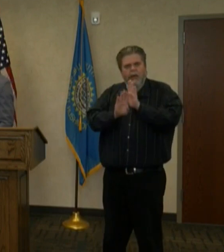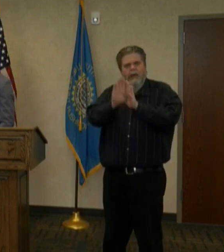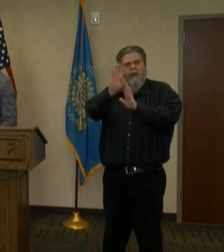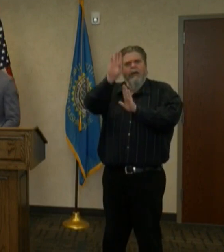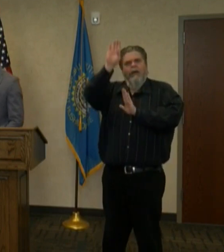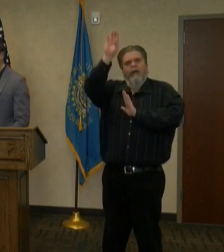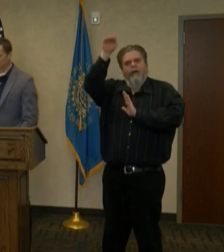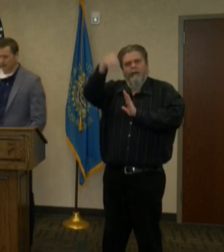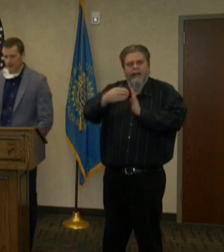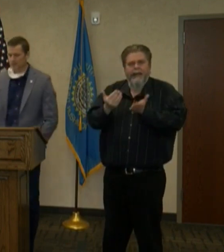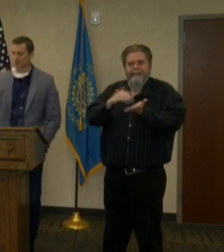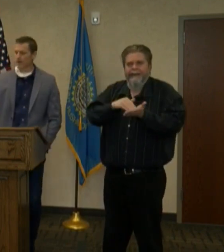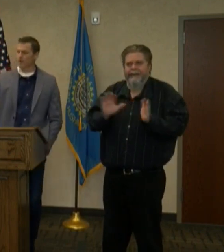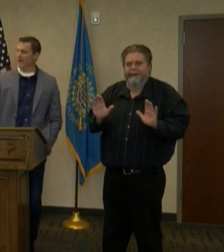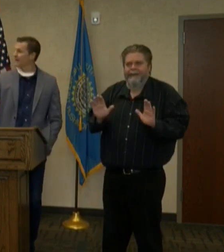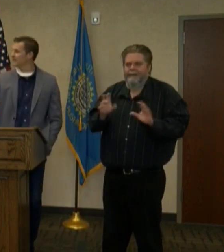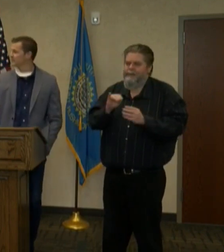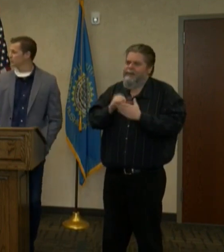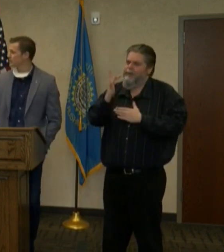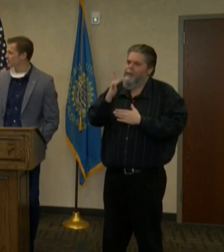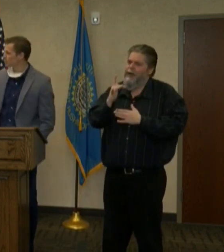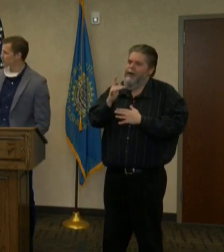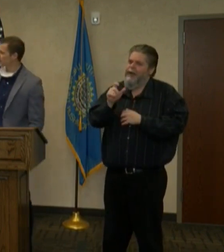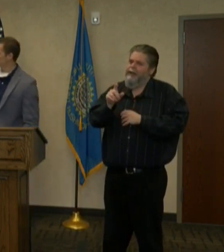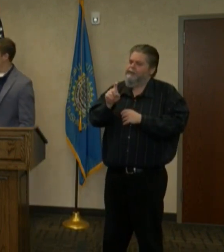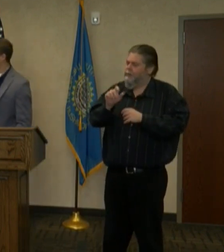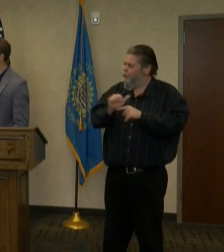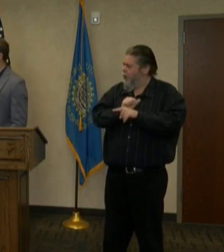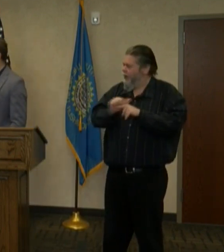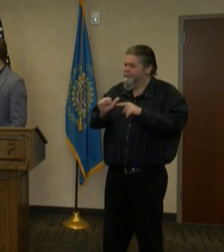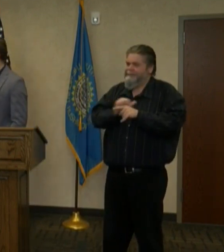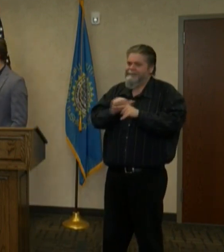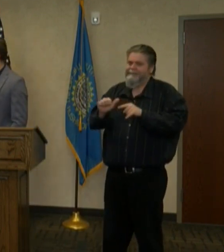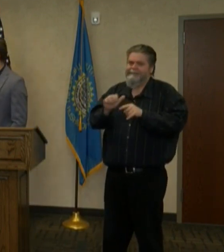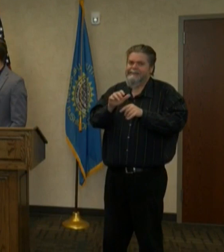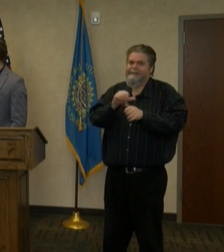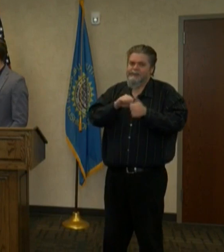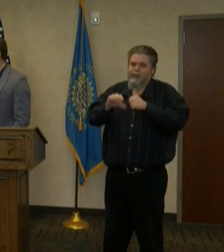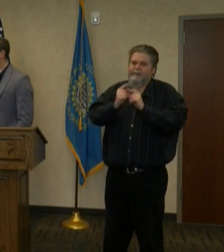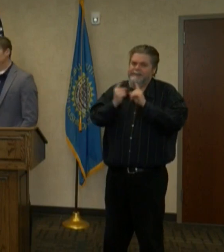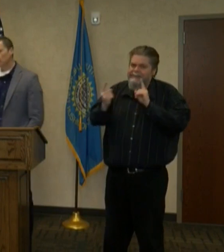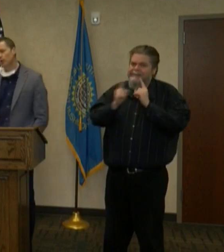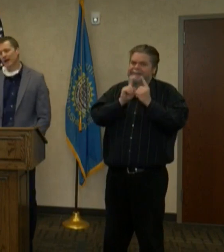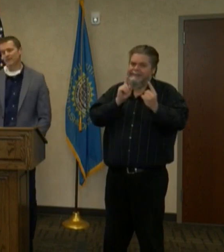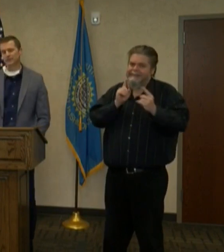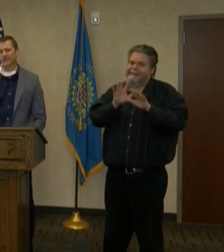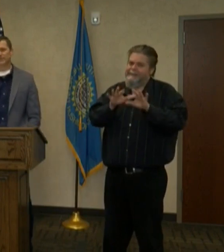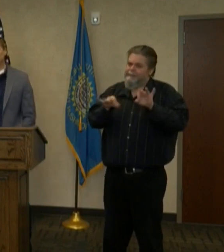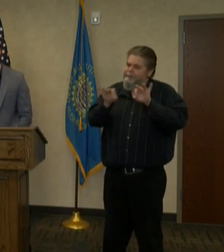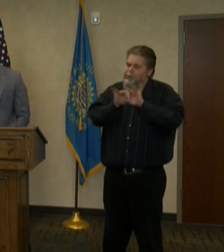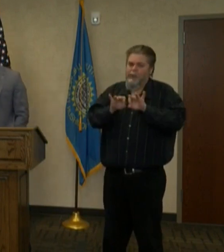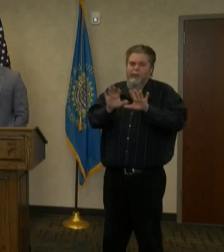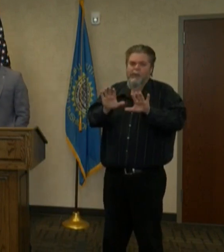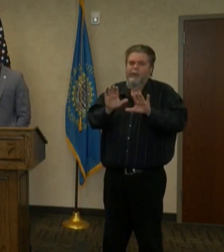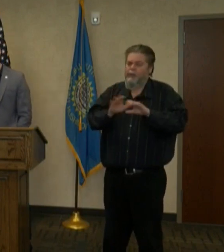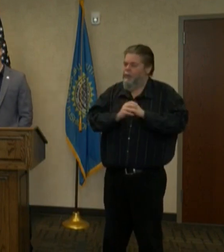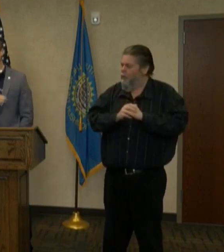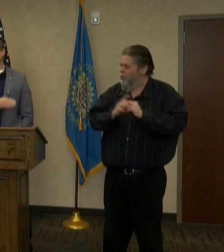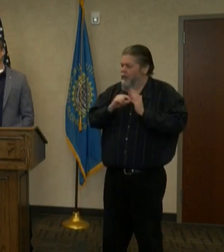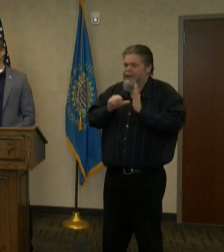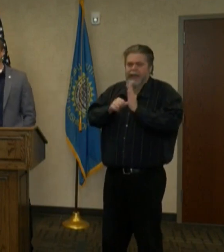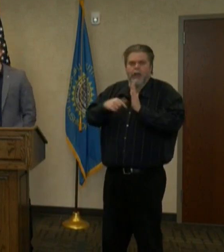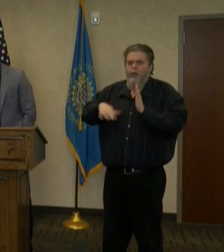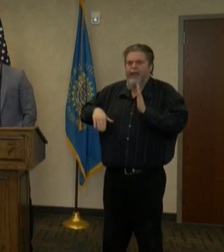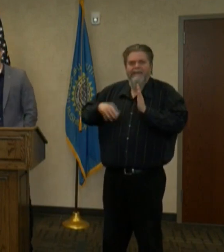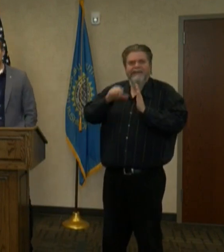a dangerous spot. And so that is really, really important in this whole conversation is we have